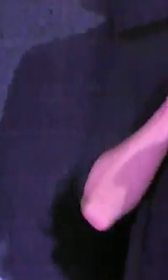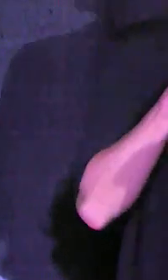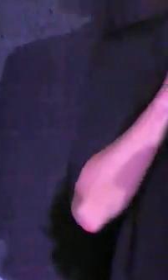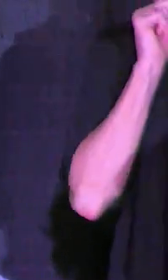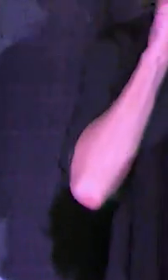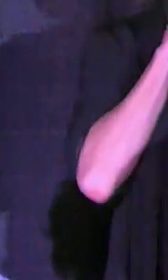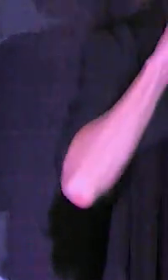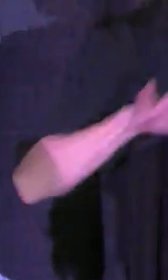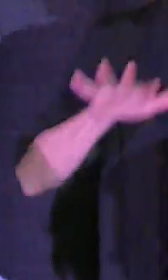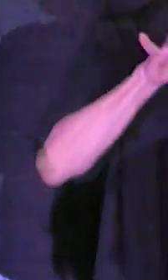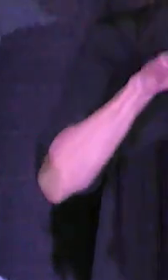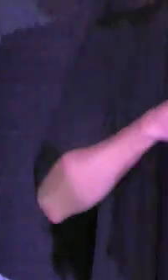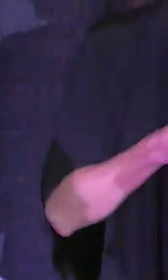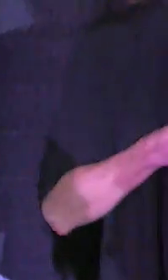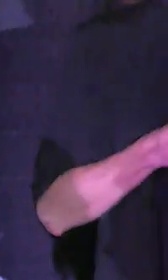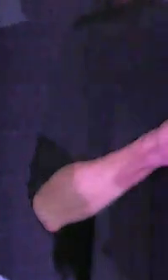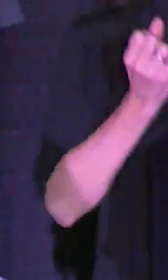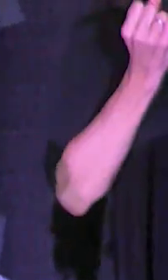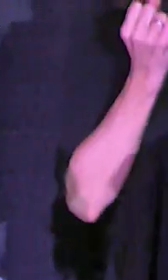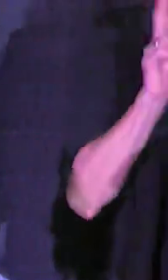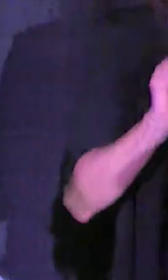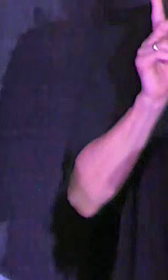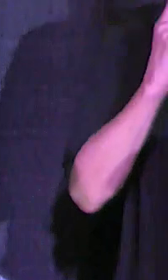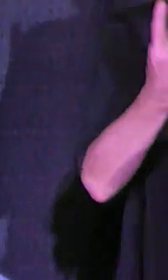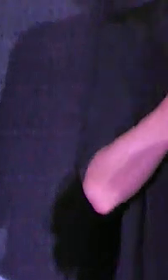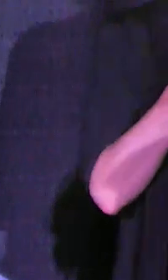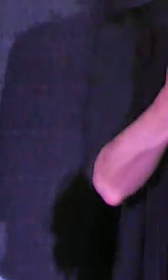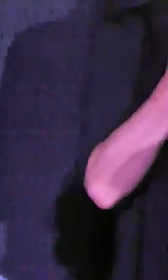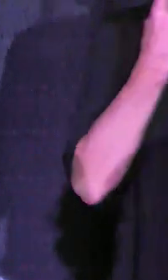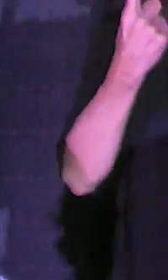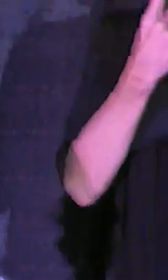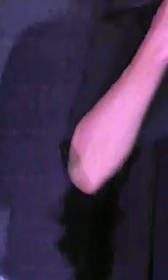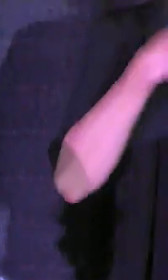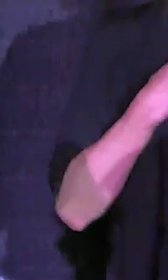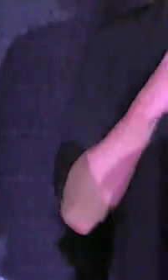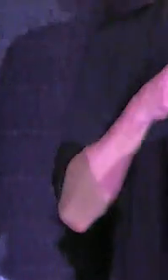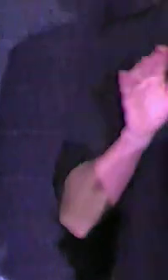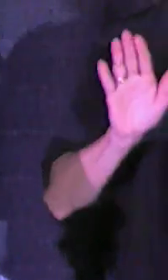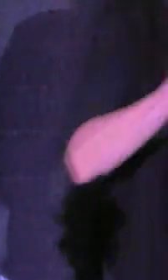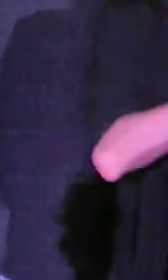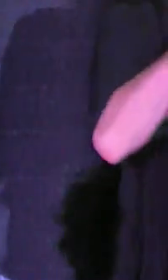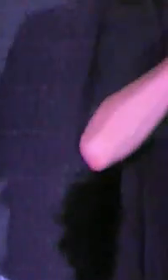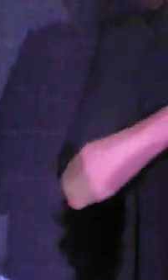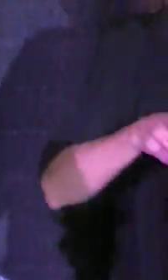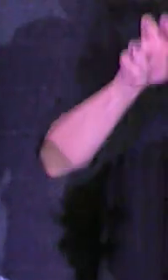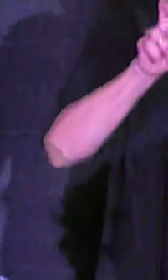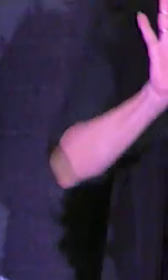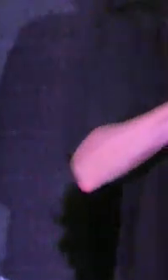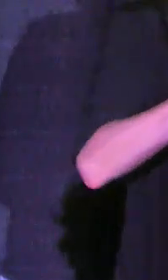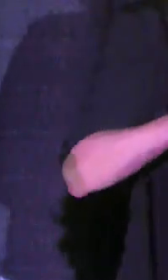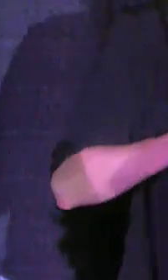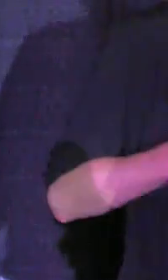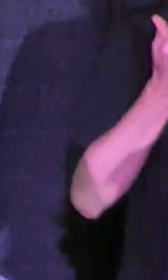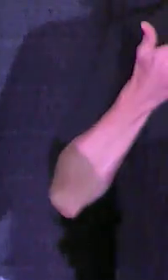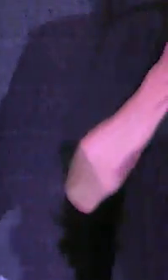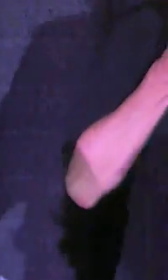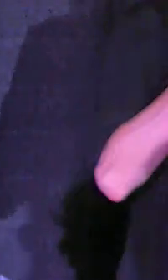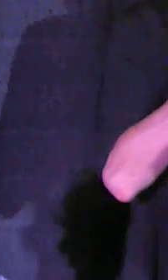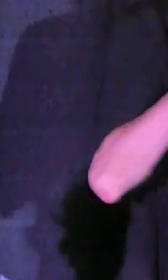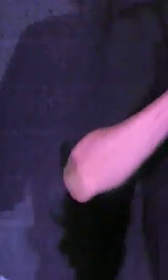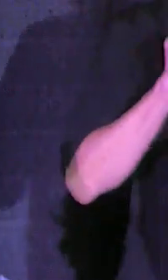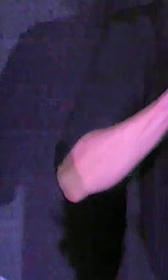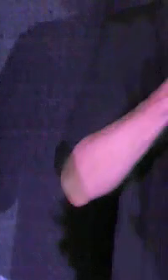and had so many people coming up and sharing their journey, overcoming different